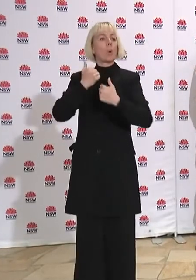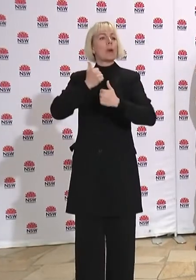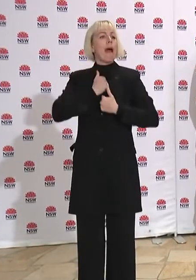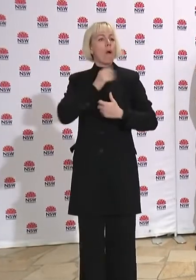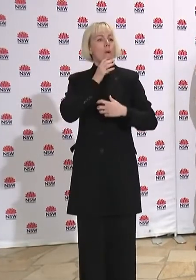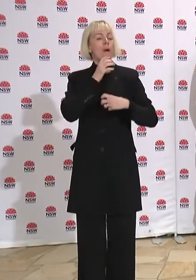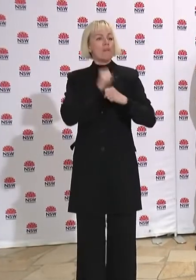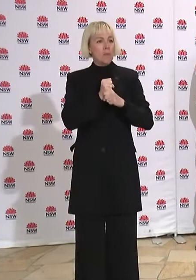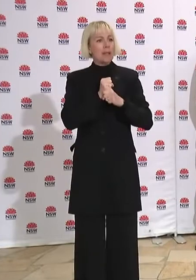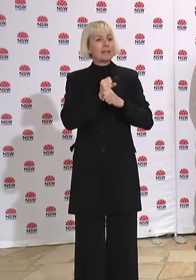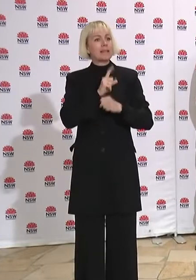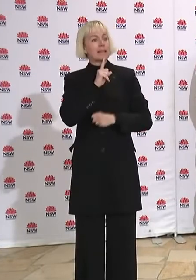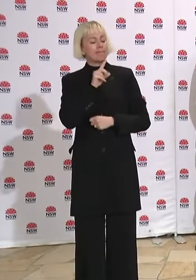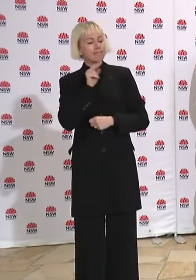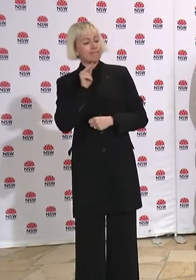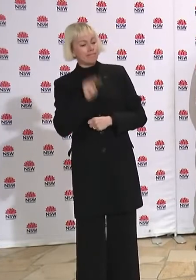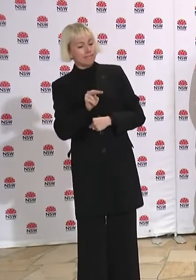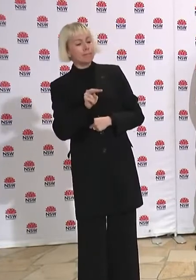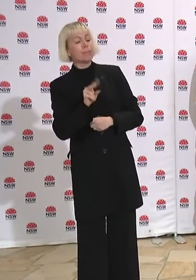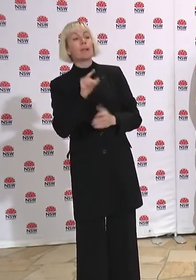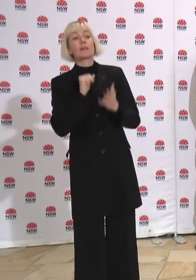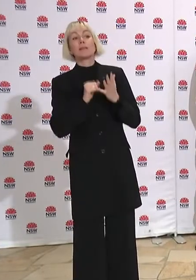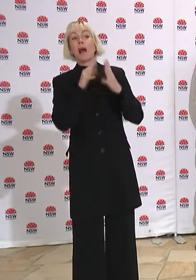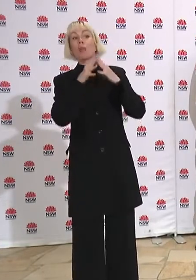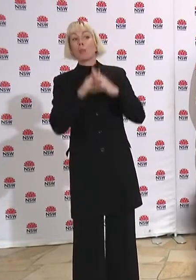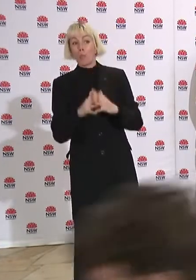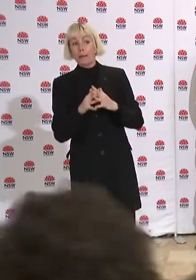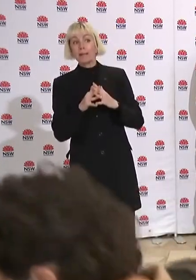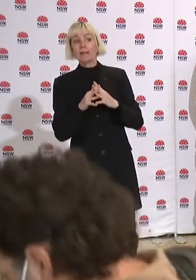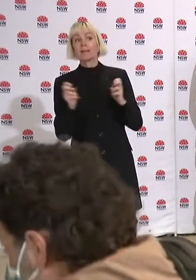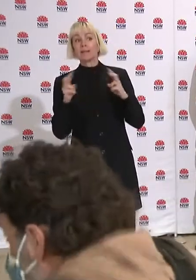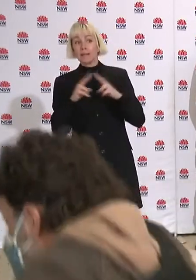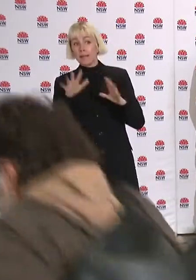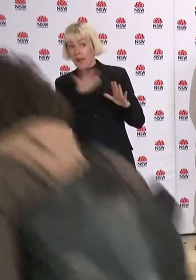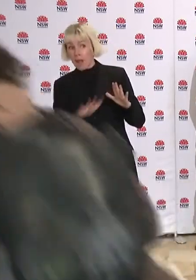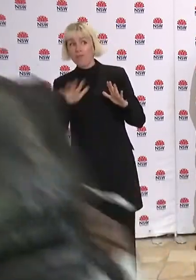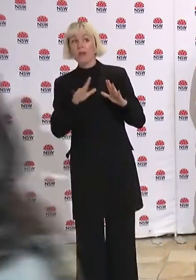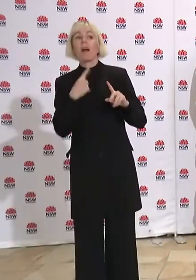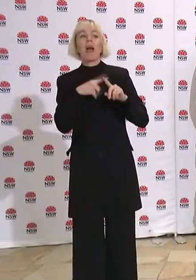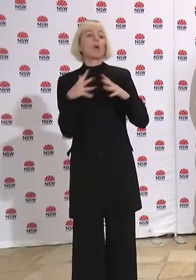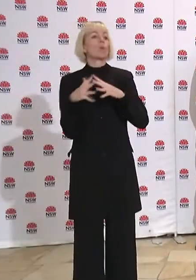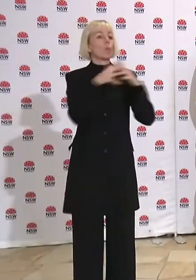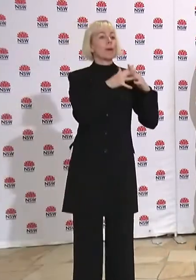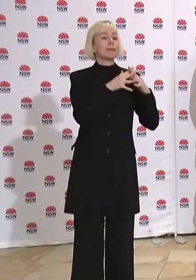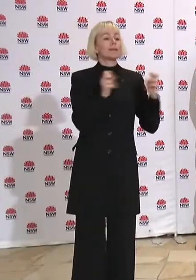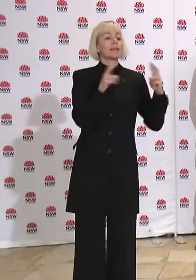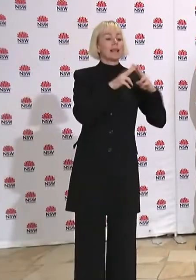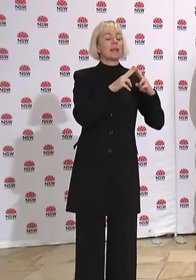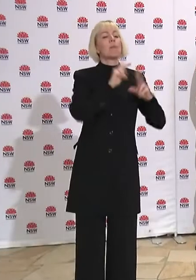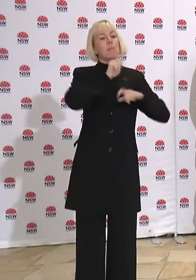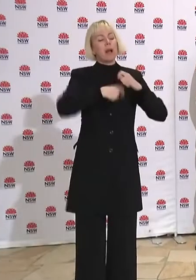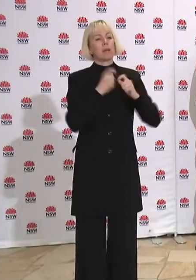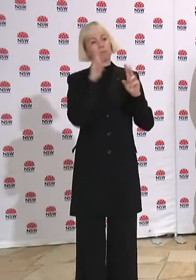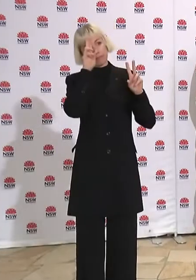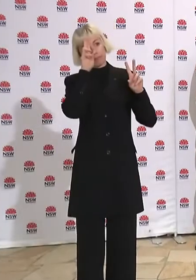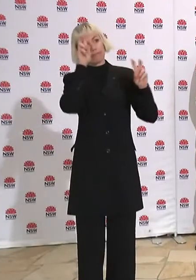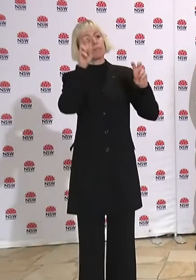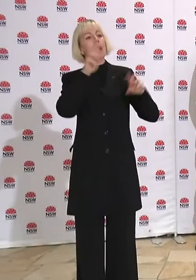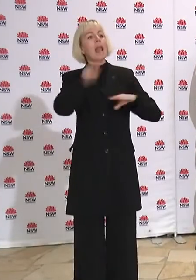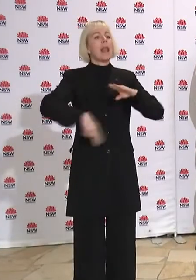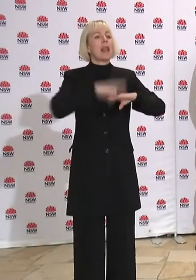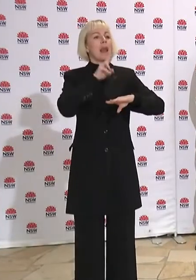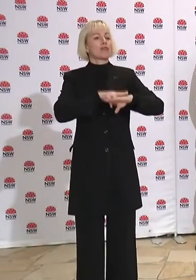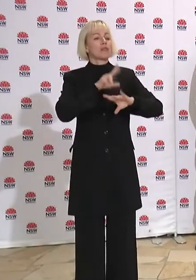namely around southwestern and now western Sydney suburbs, is regarded as a national emergency. And for